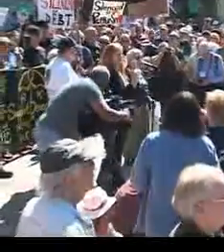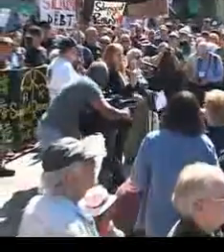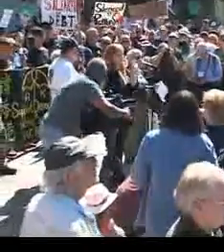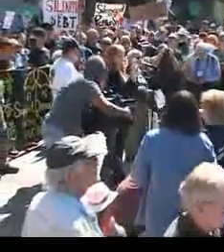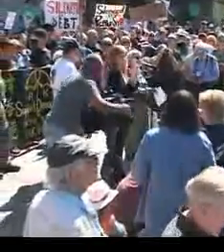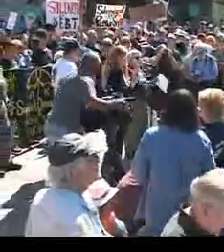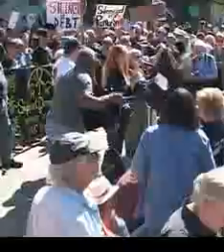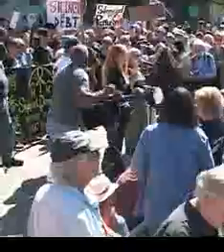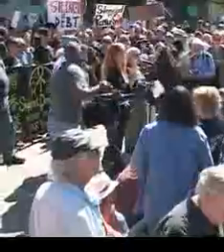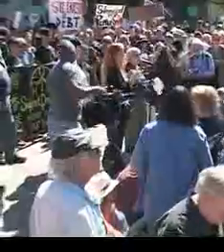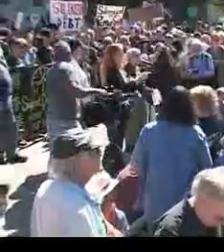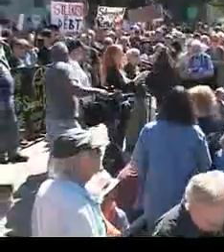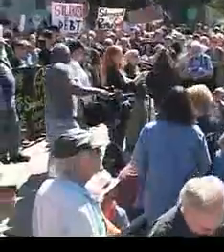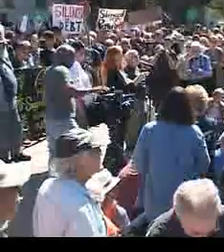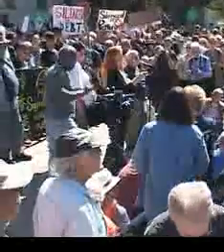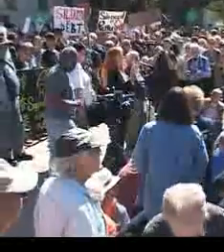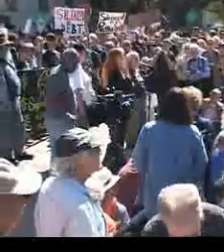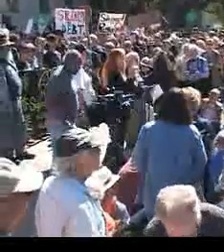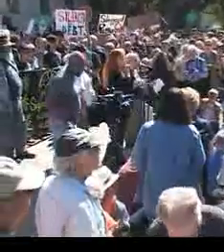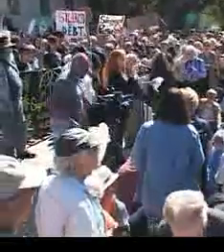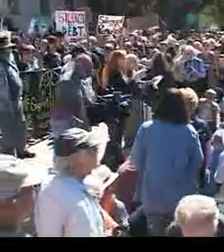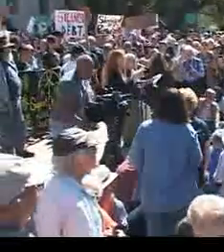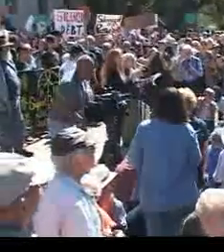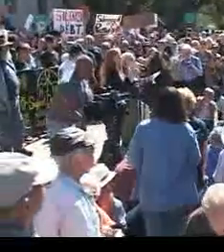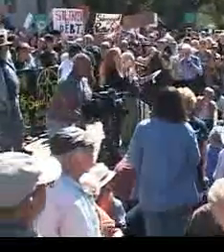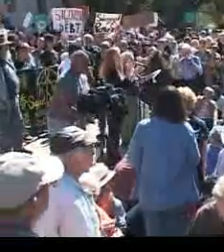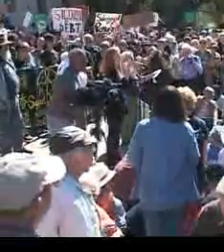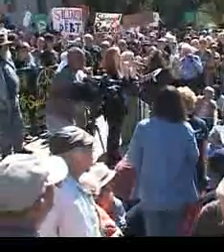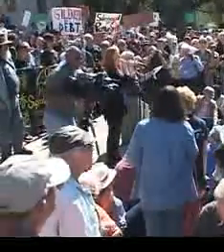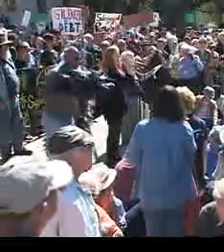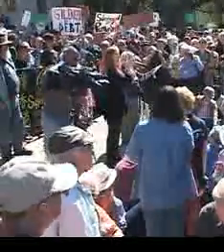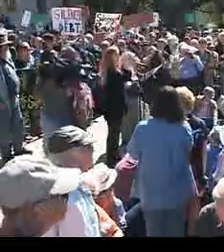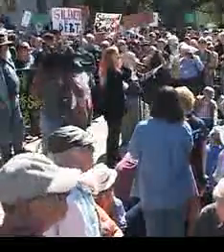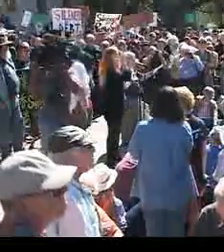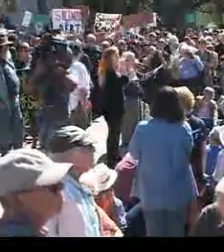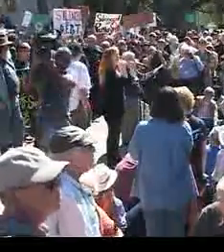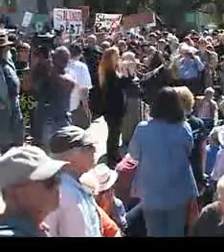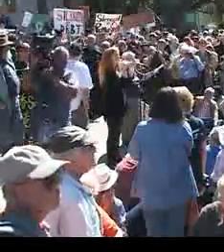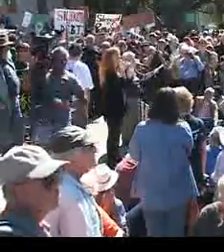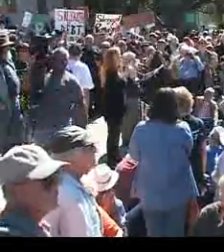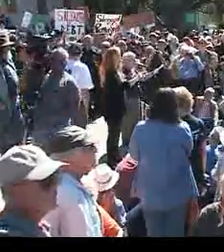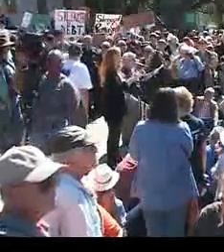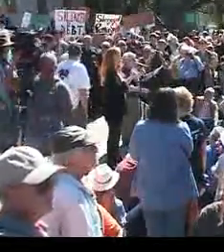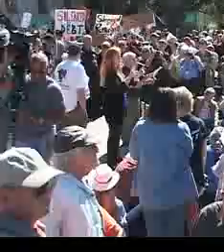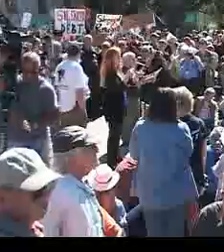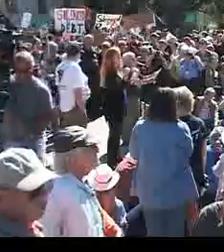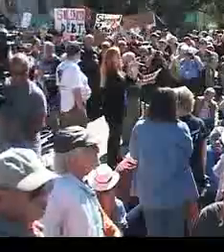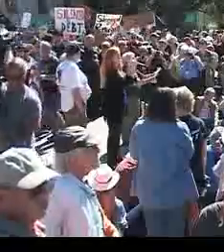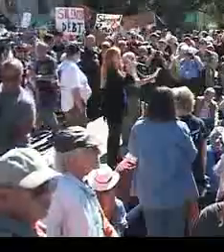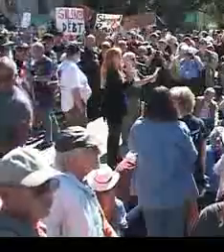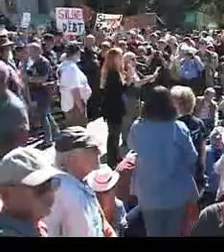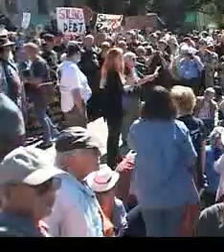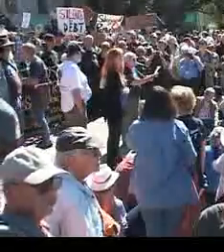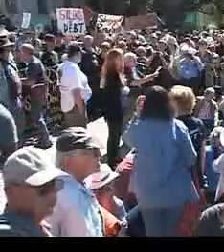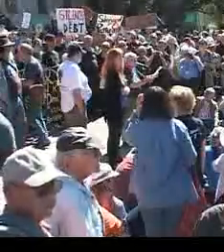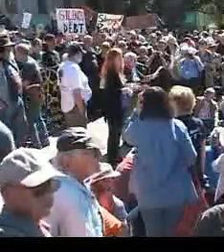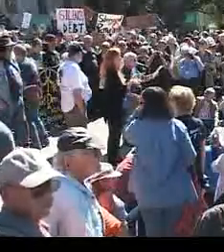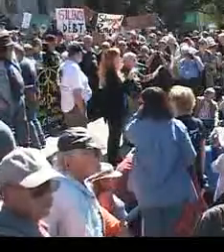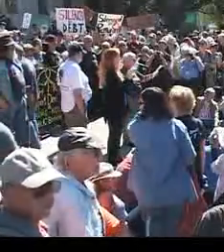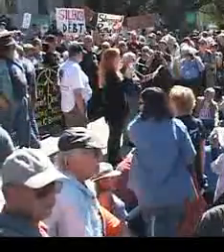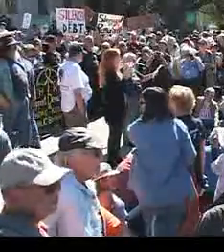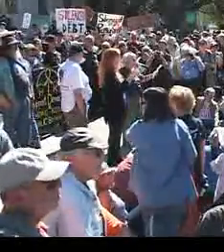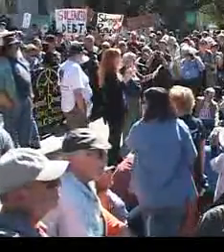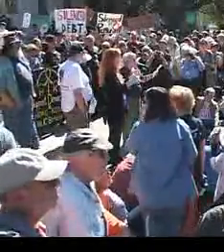Constitution, and that they would guarantee freedom of speech and equal opportunity before the law. I also